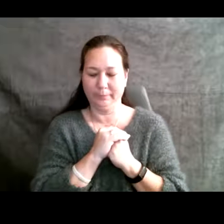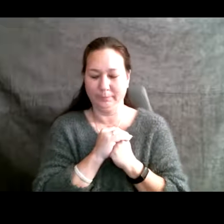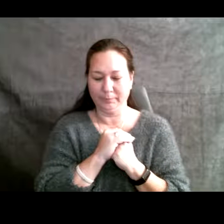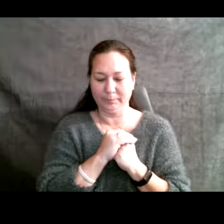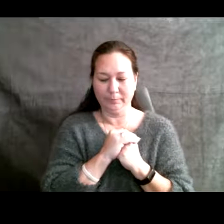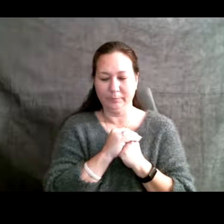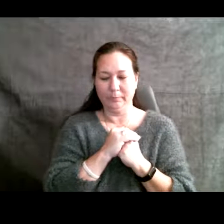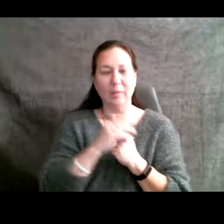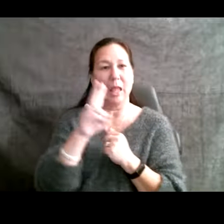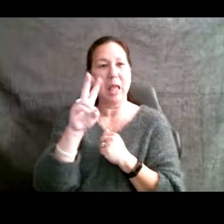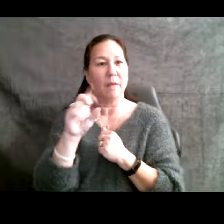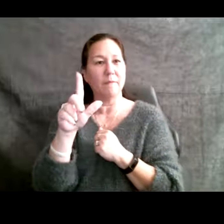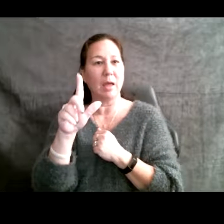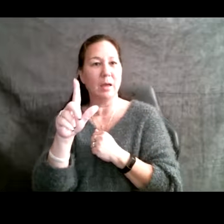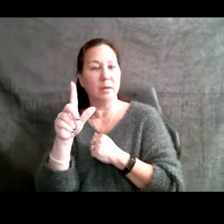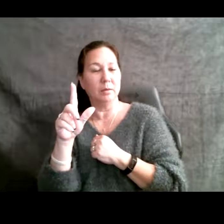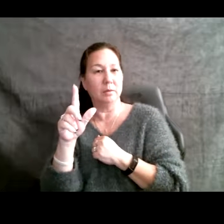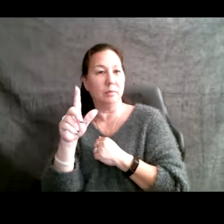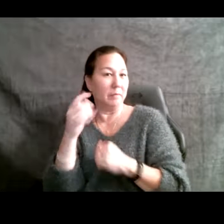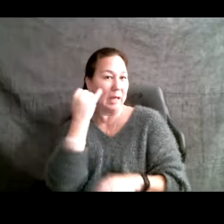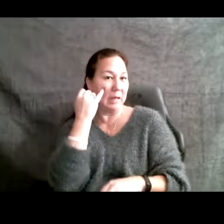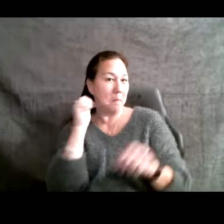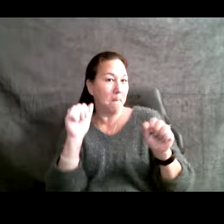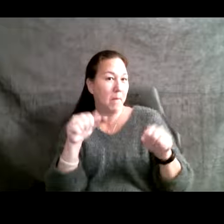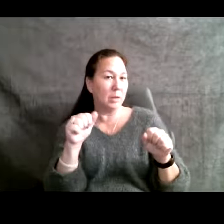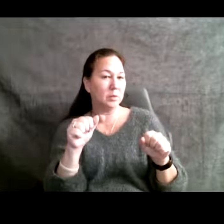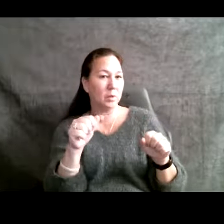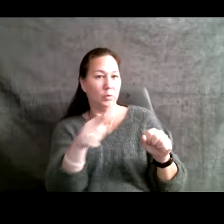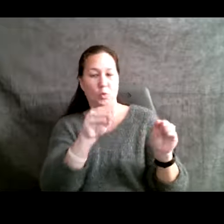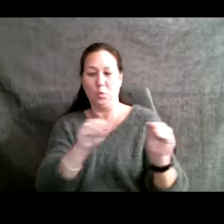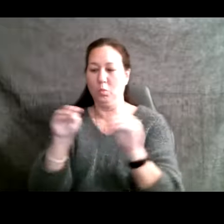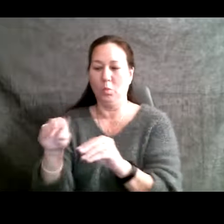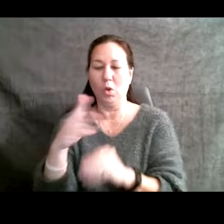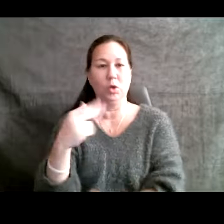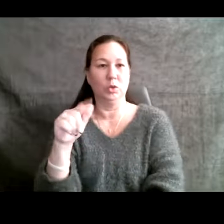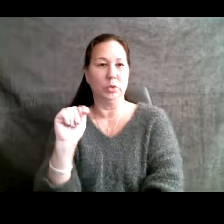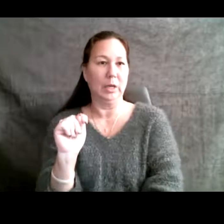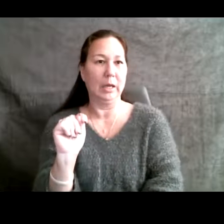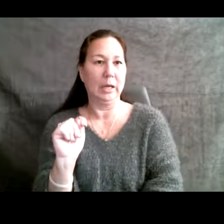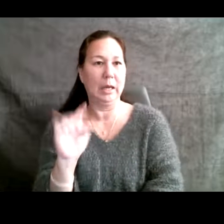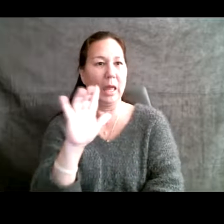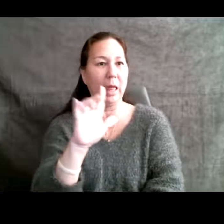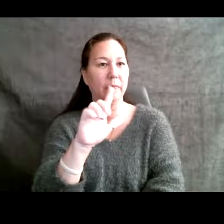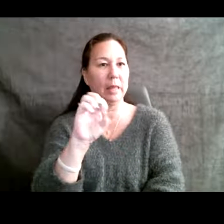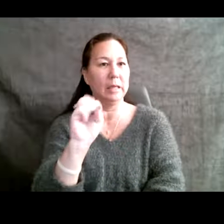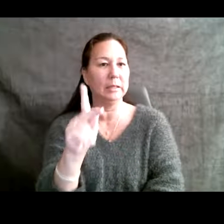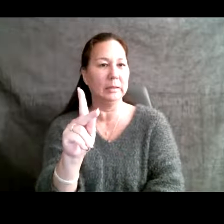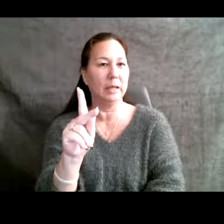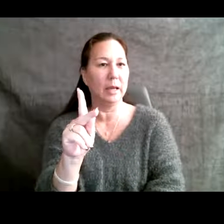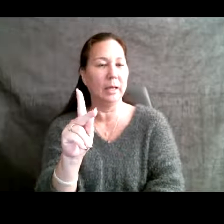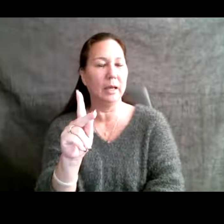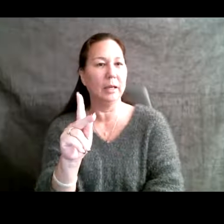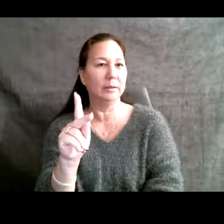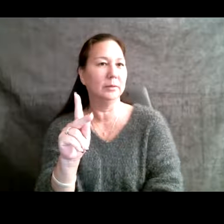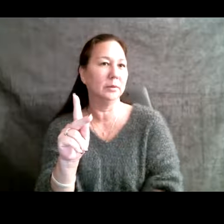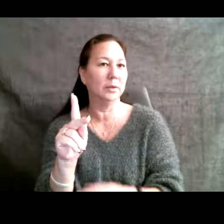And Val, if it's possible, it would be great if you could drop into the chat the link to the strategy so folks can